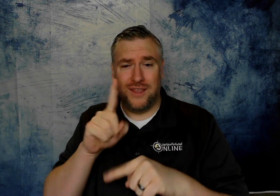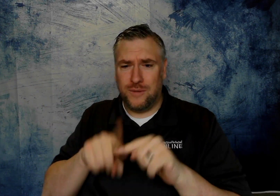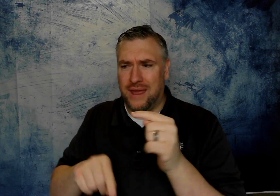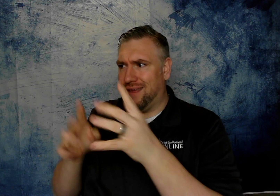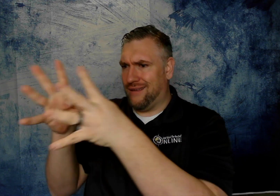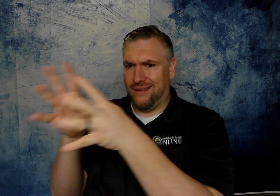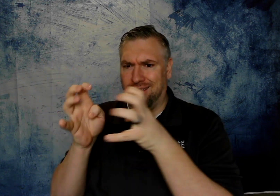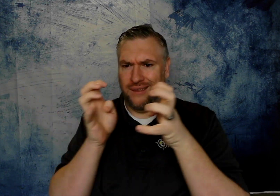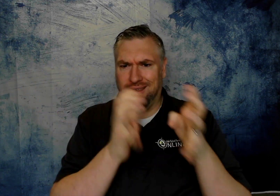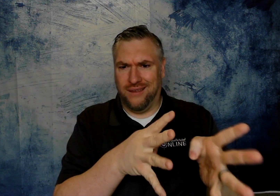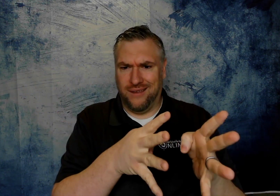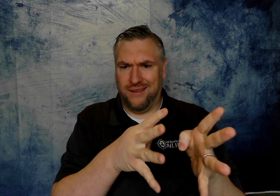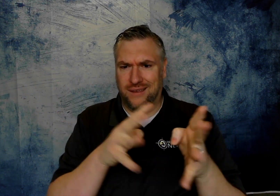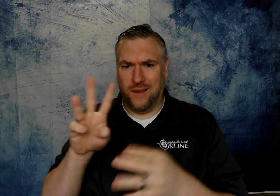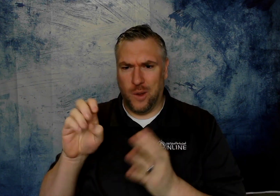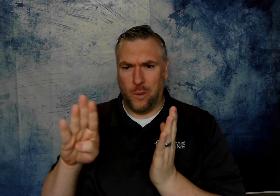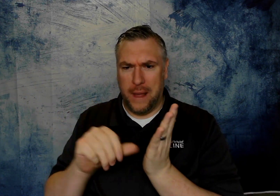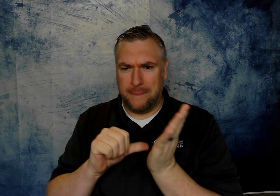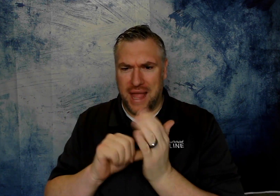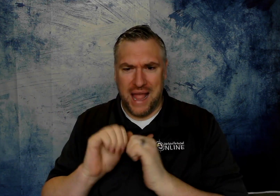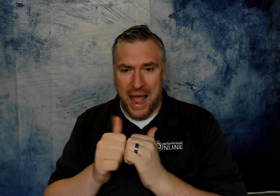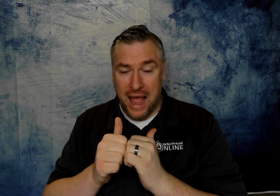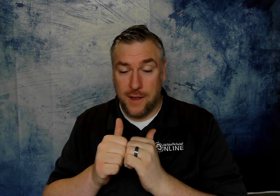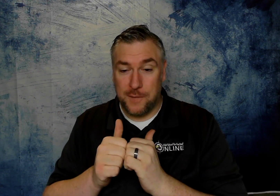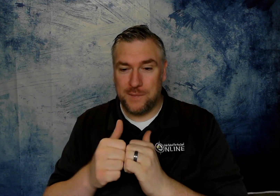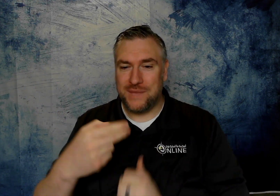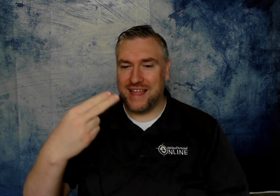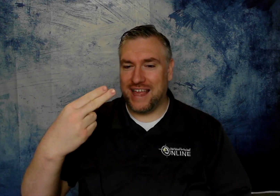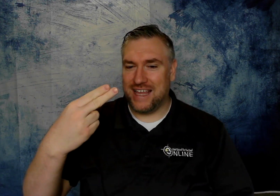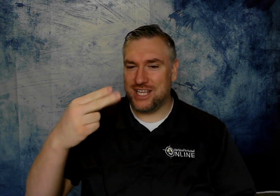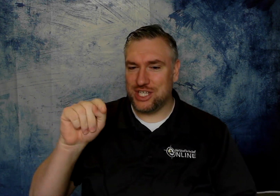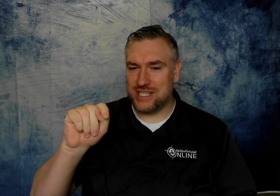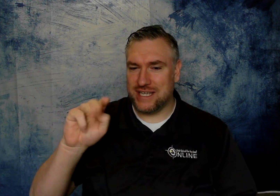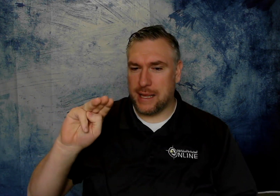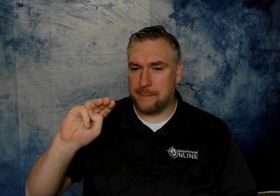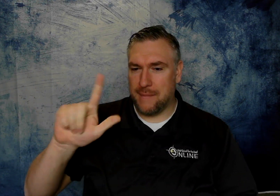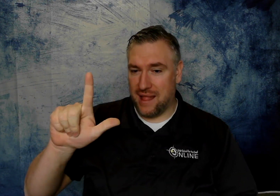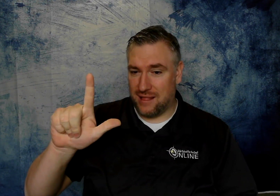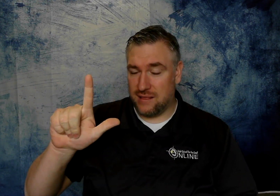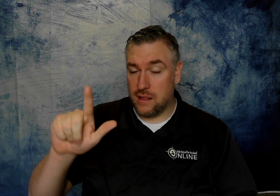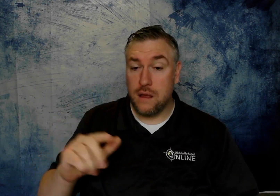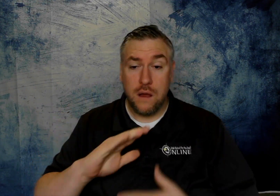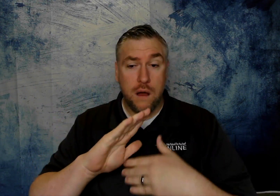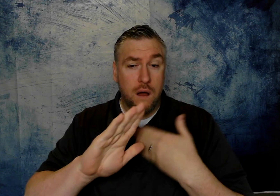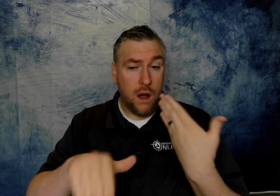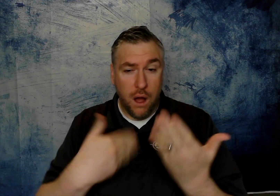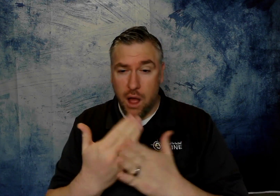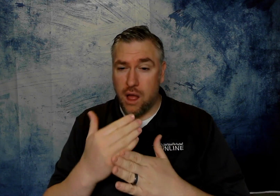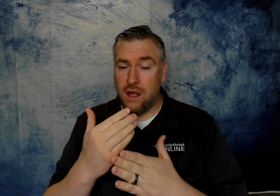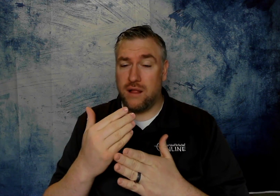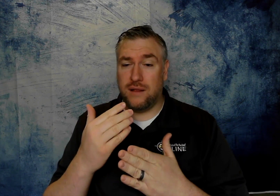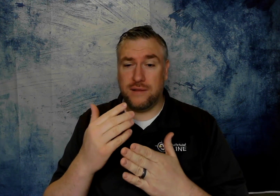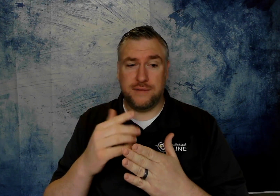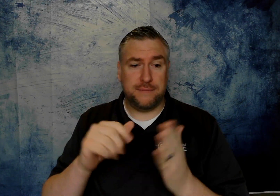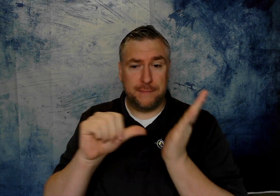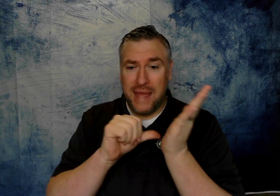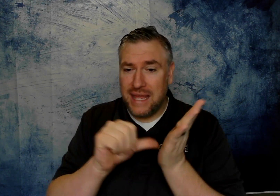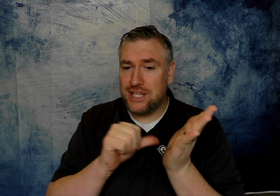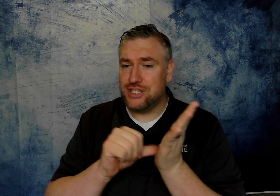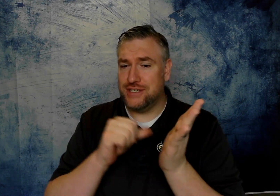then put it in. Now, of course, we can't just copy and paste a web page. How do we do that? The HTML. All